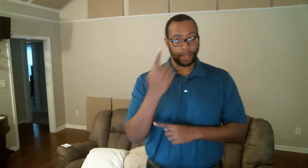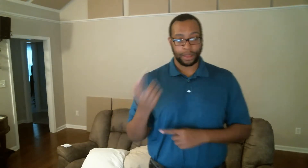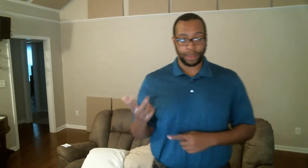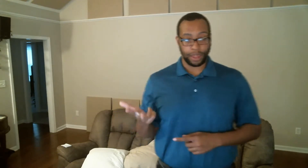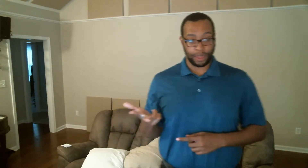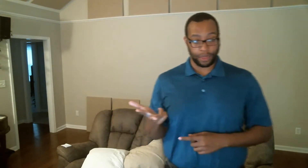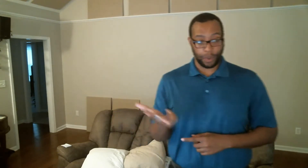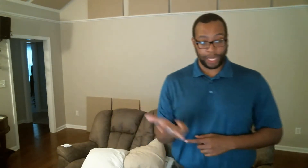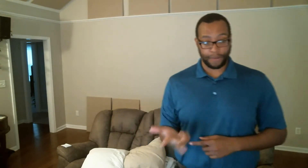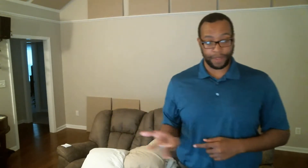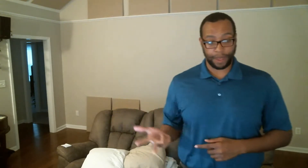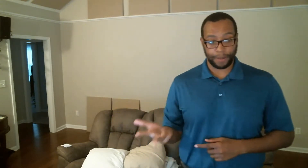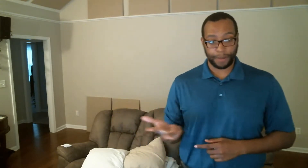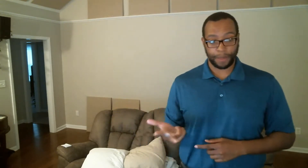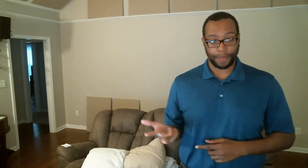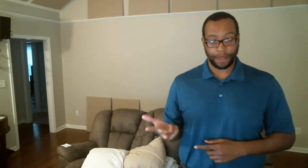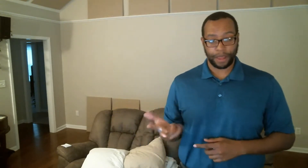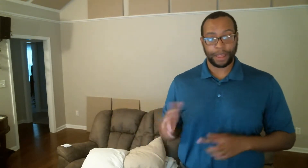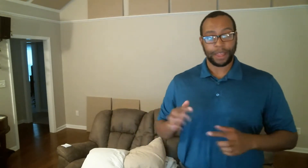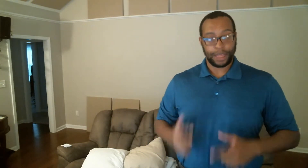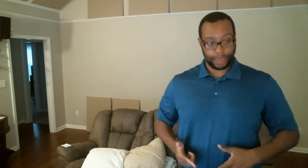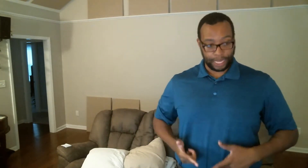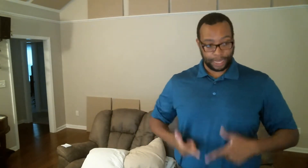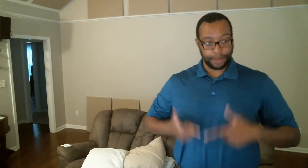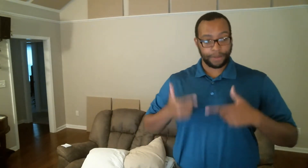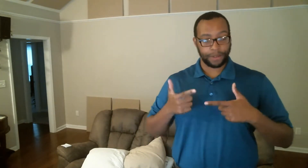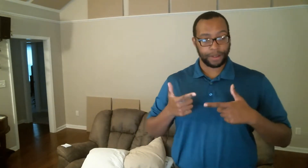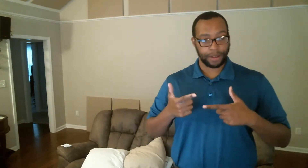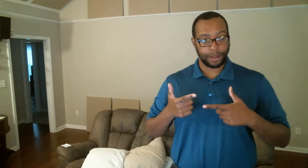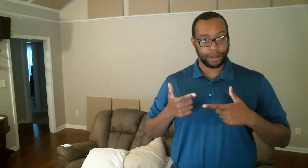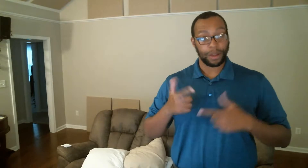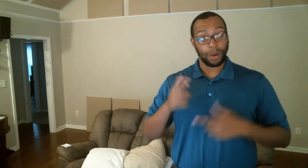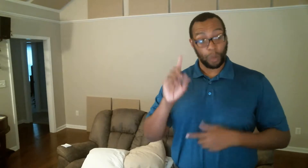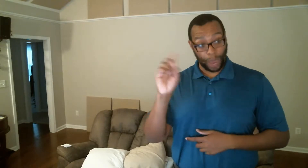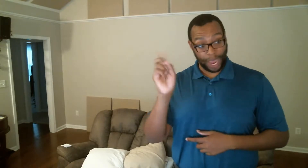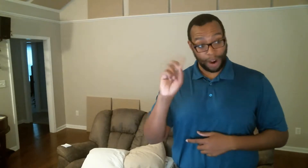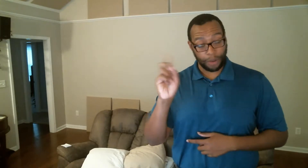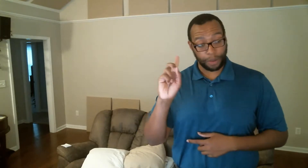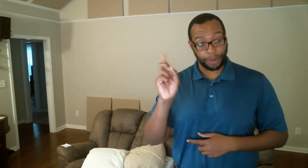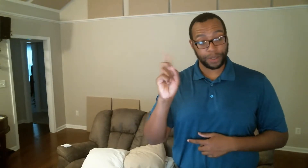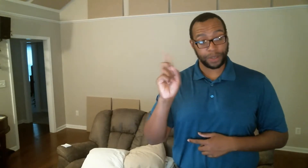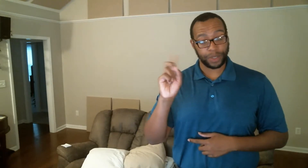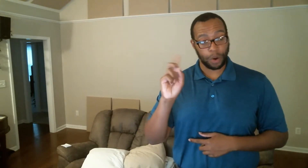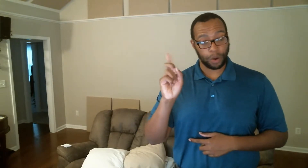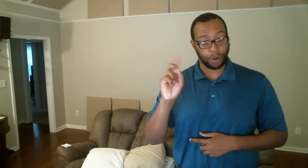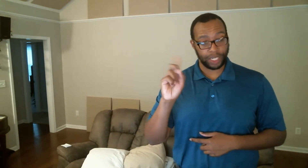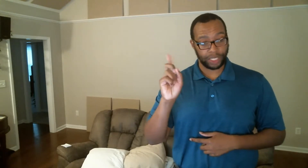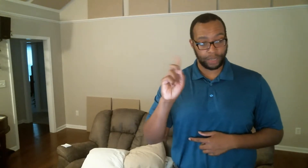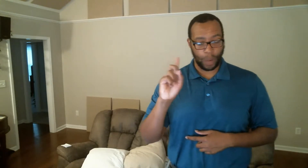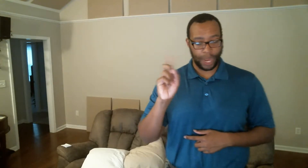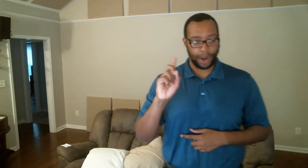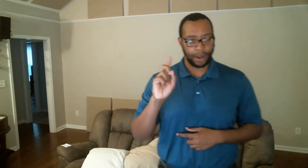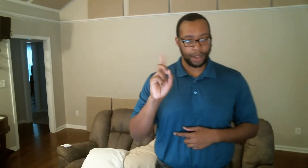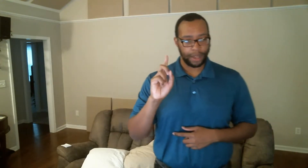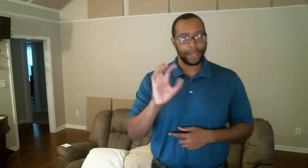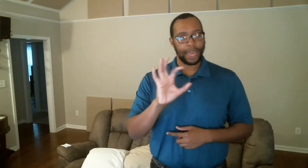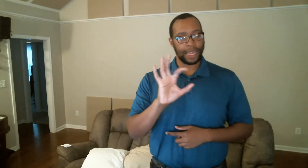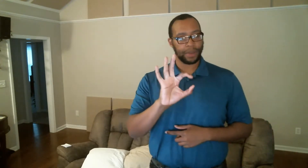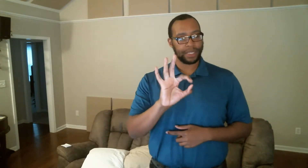The 3 of them live where? I would pose a rhetorical question. Where? And I would